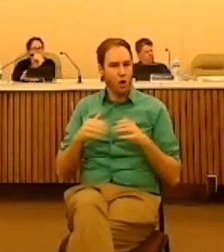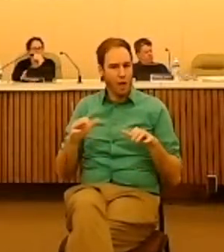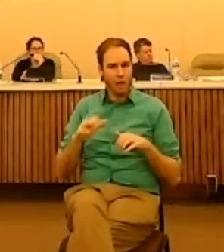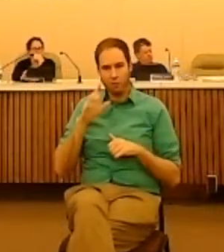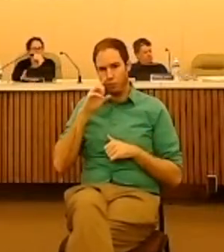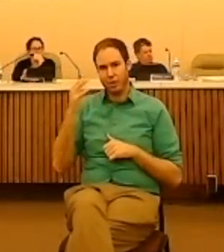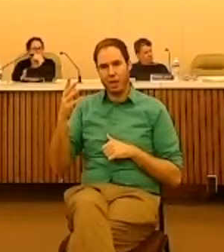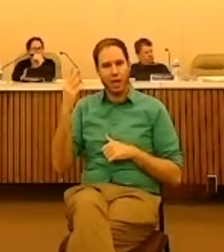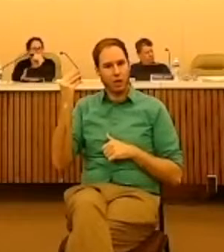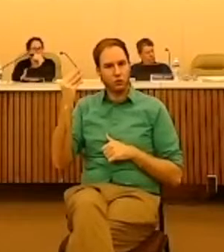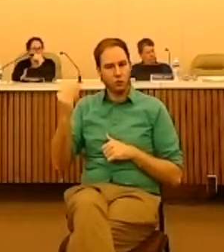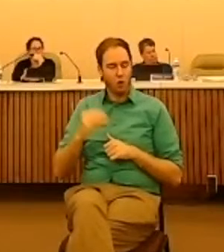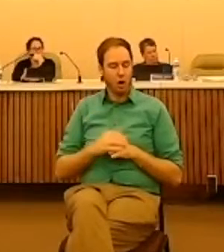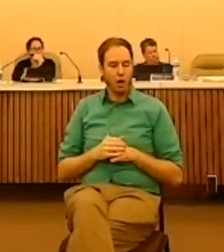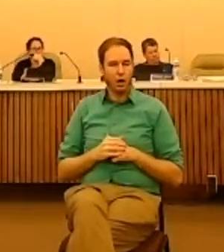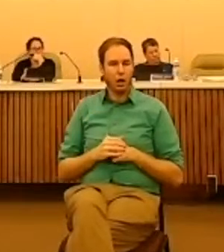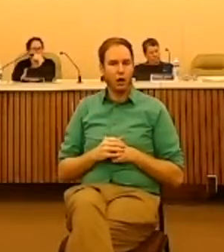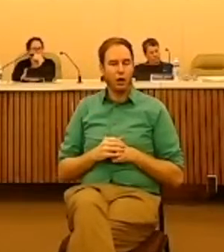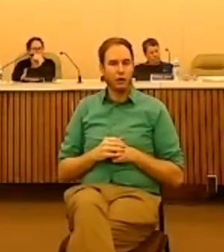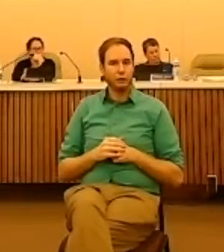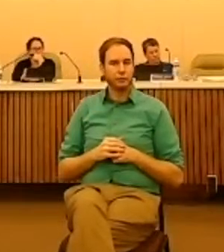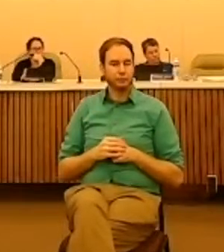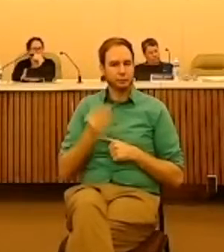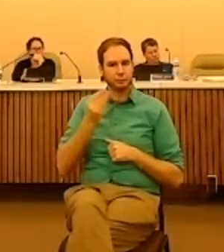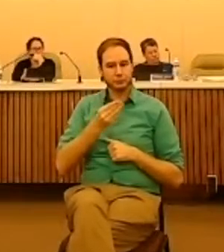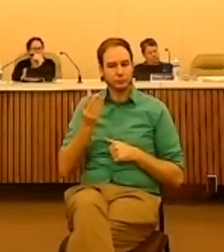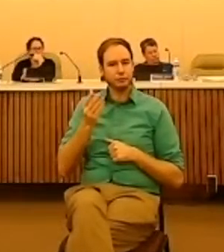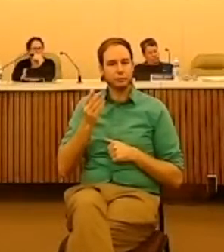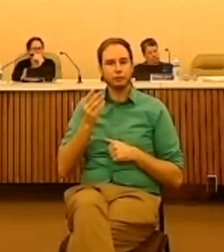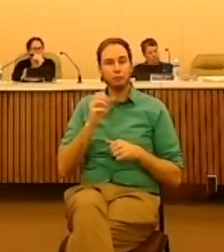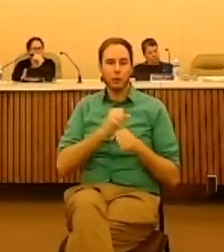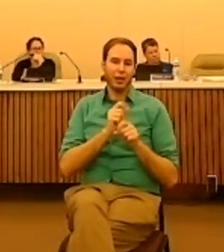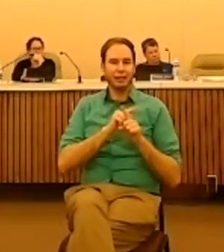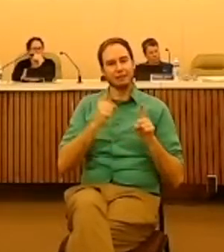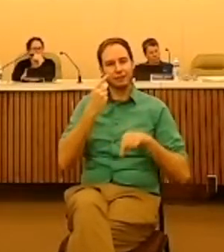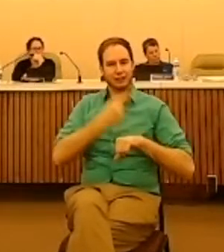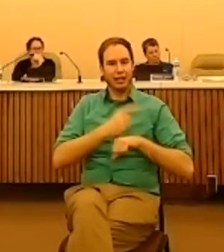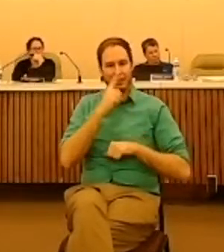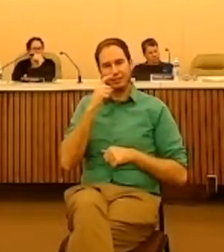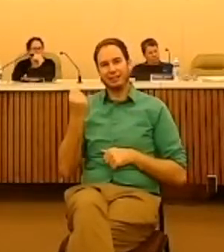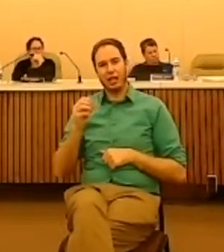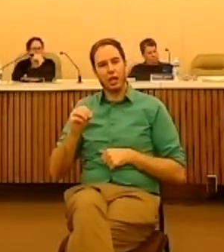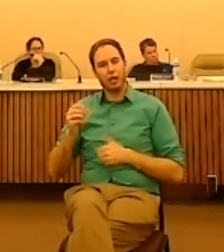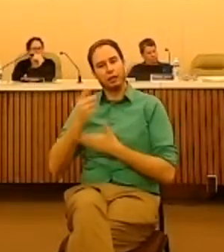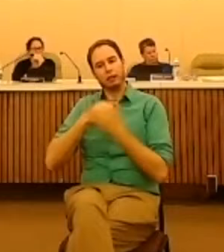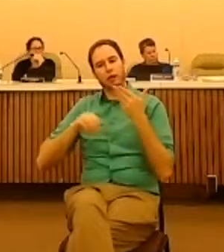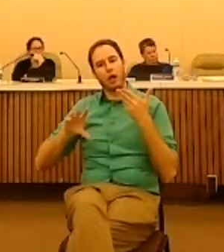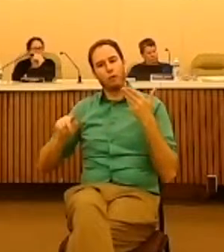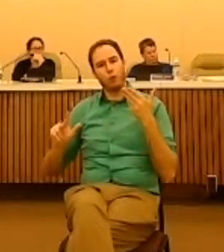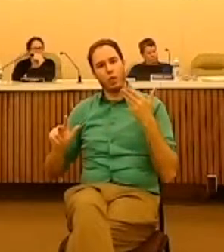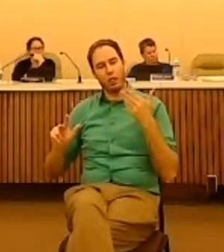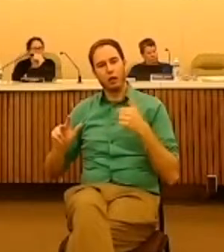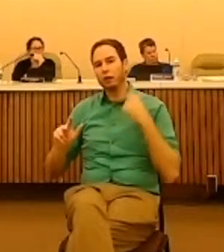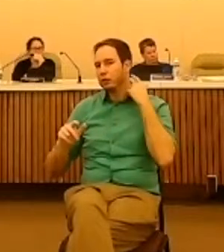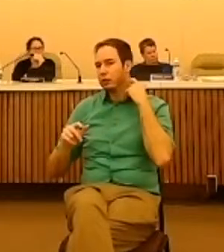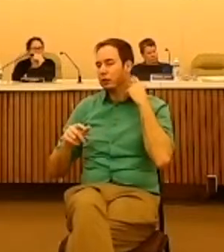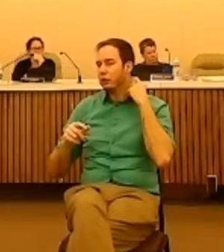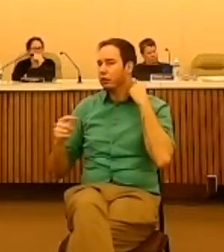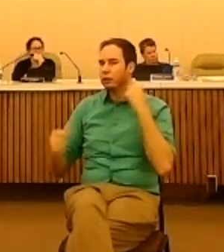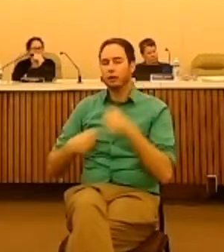held outdoors. Make a Difference Day is Saturday, October 23rd. This year's